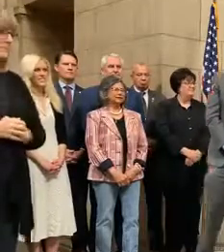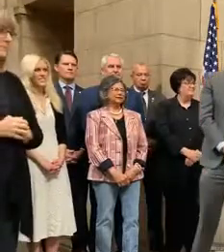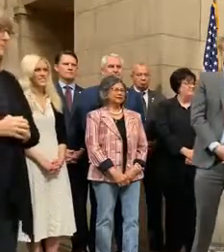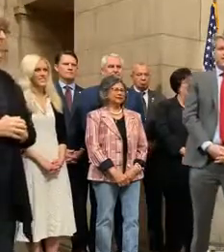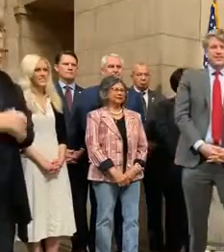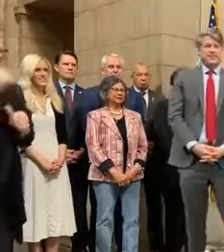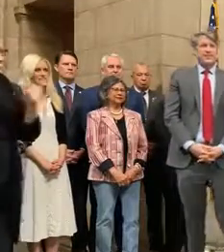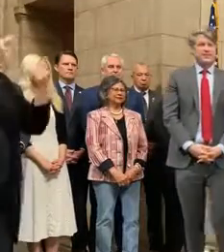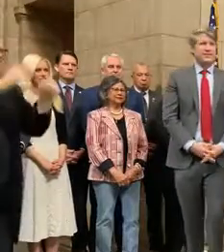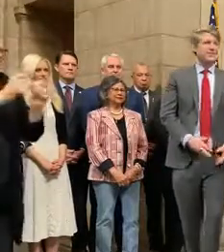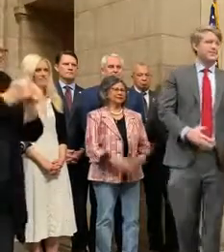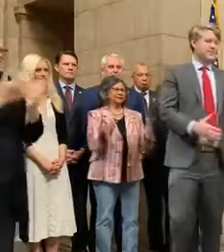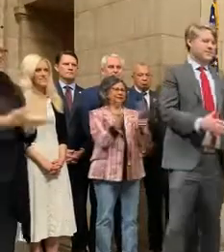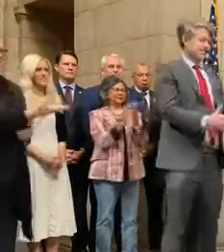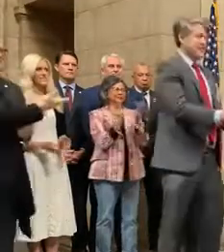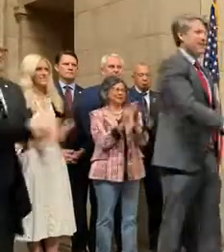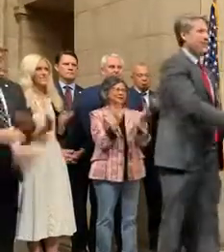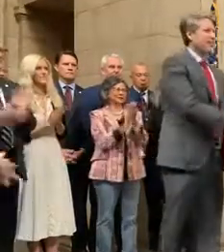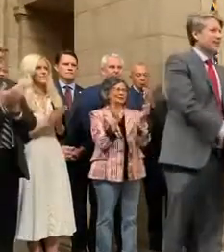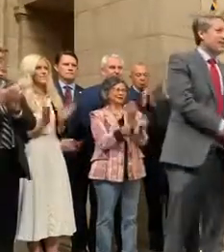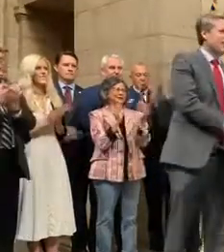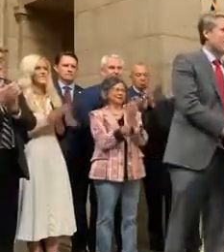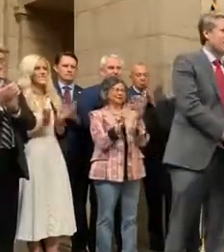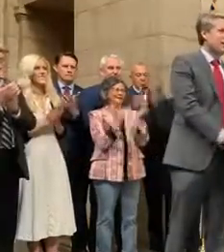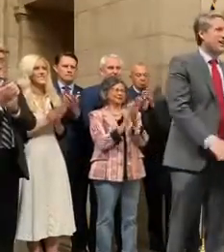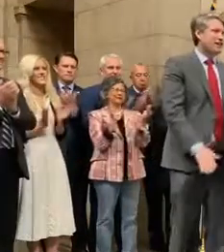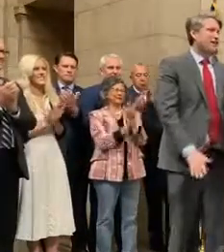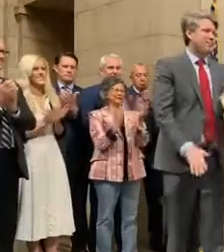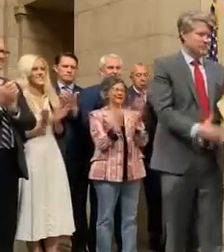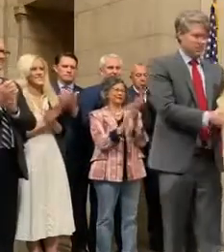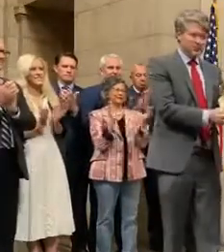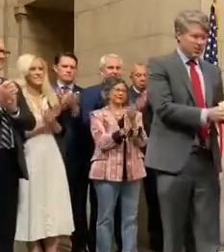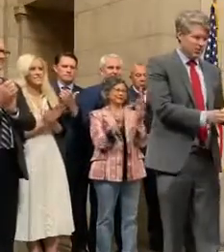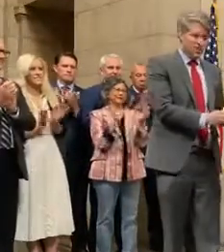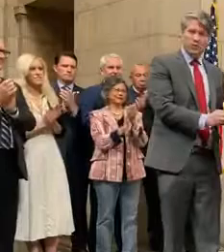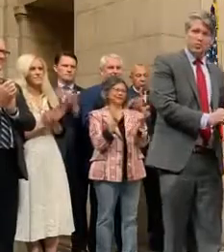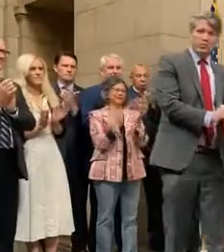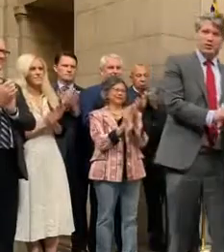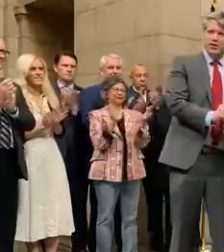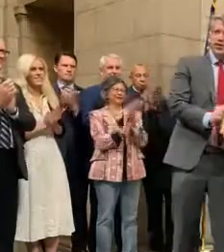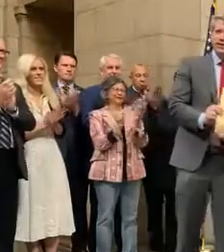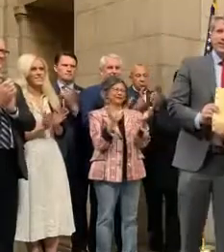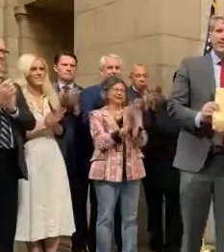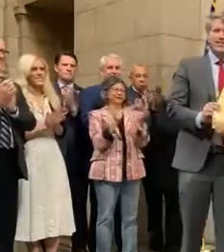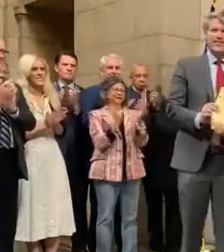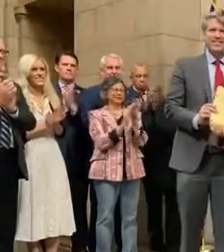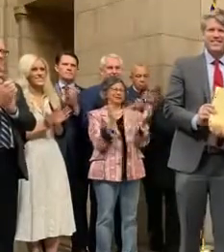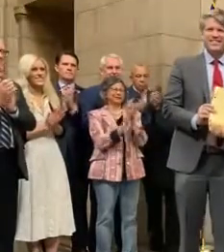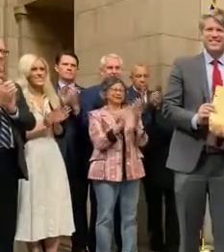again, would not have happened without the Speaker. Thank you so much.